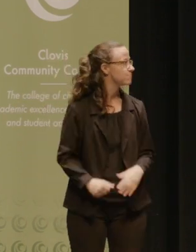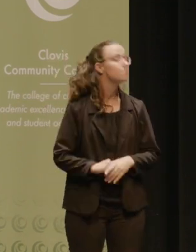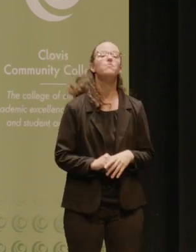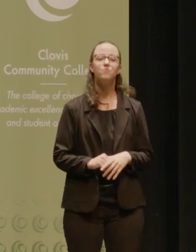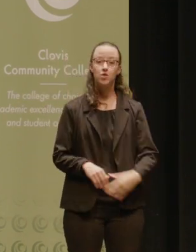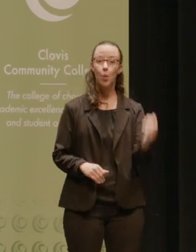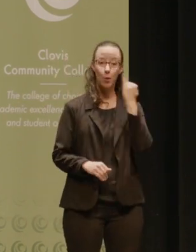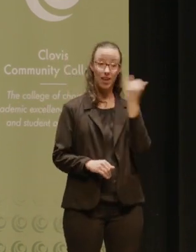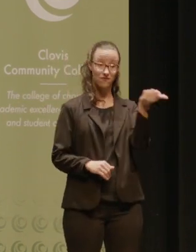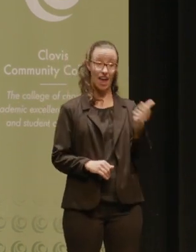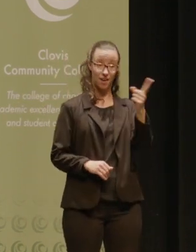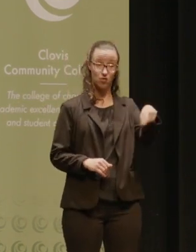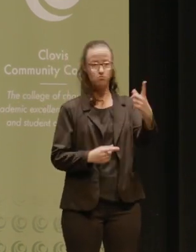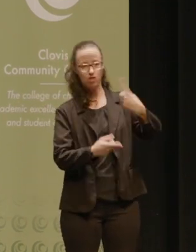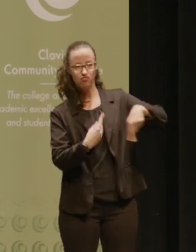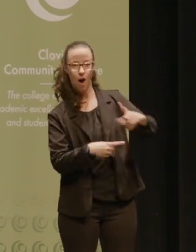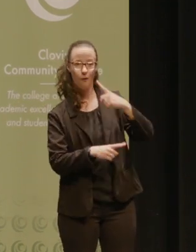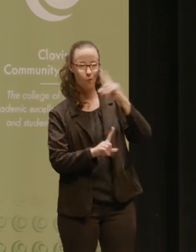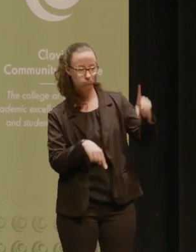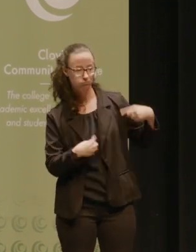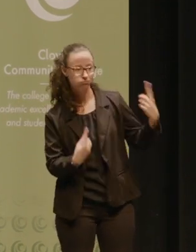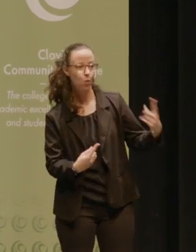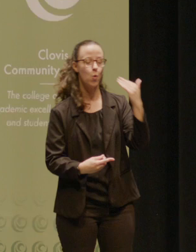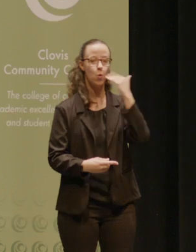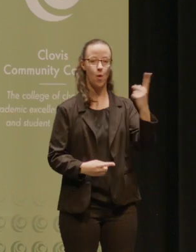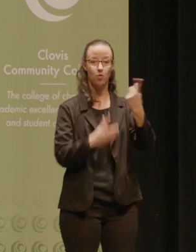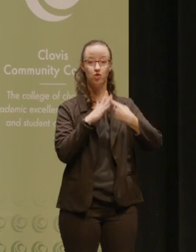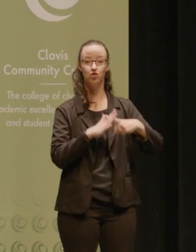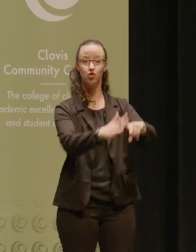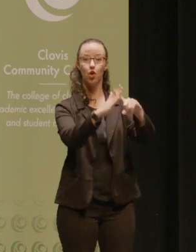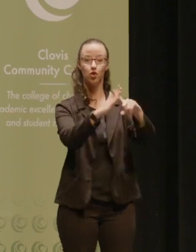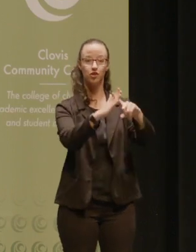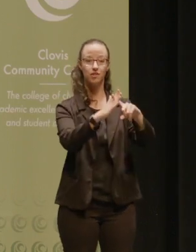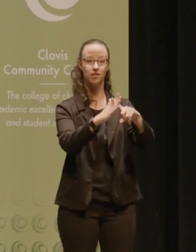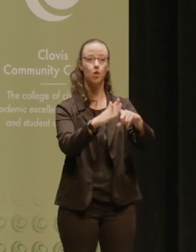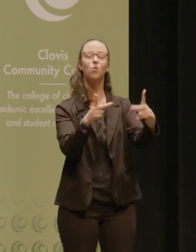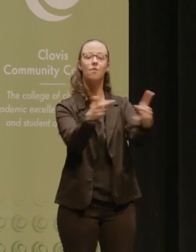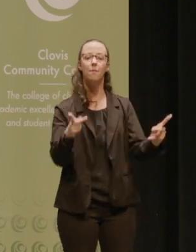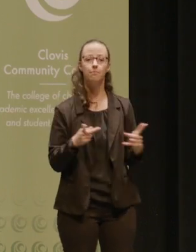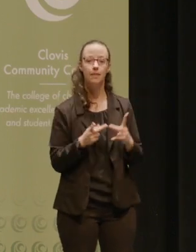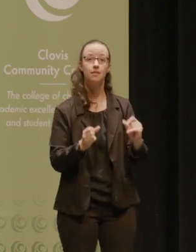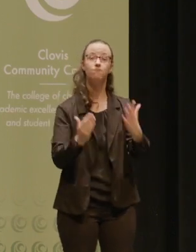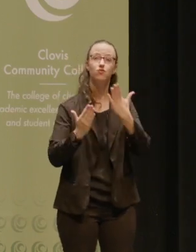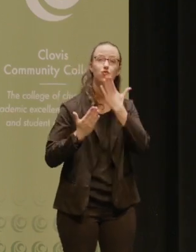So if any of you have been around me for a little bit, you know that I like to start off in a place of gratitude.